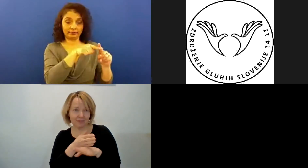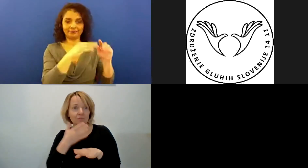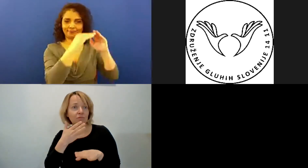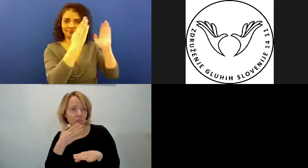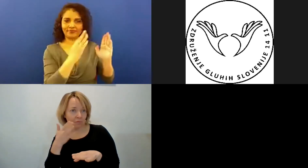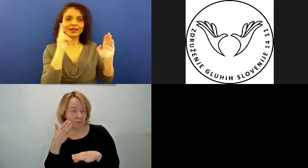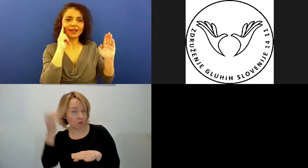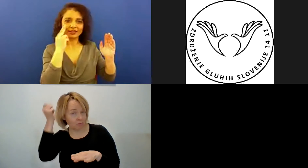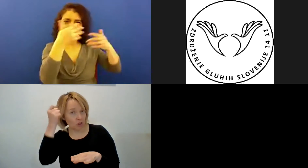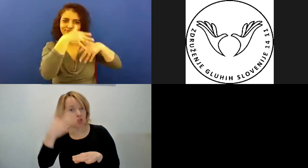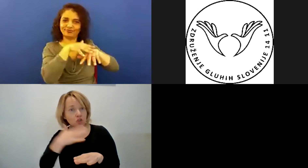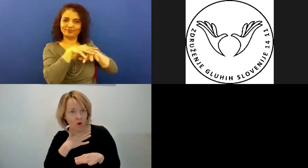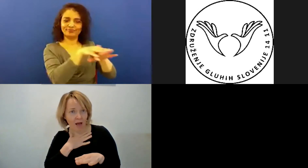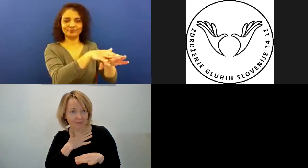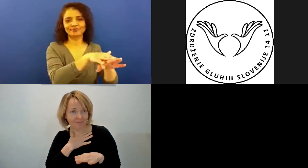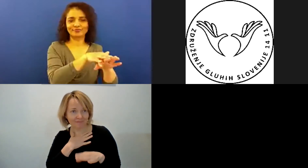between school and home.